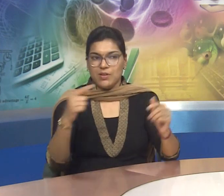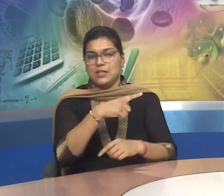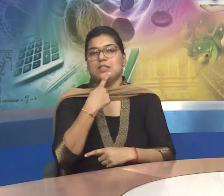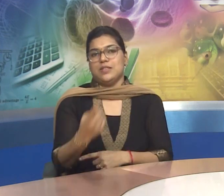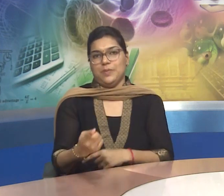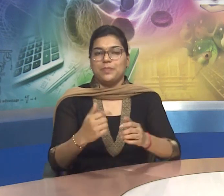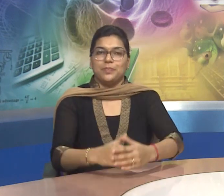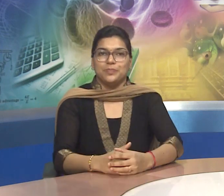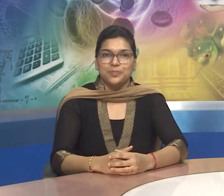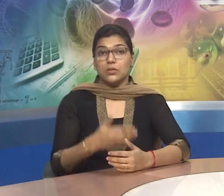before law.